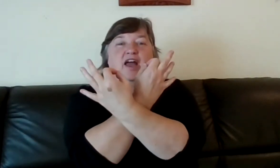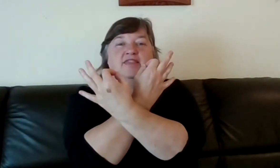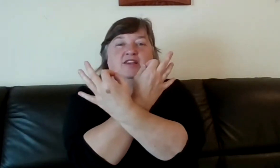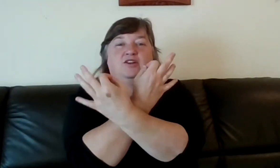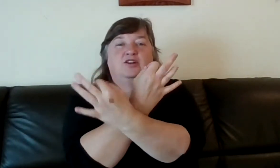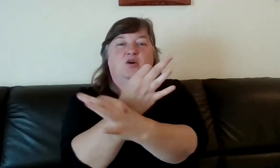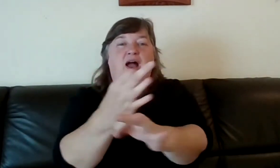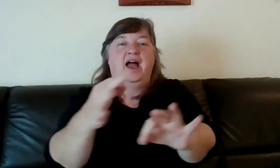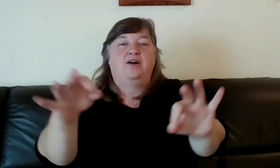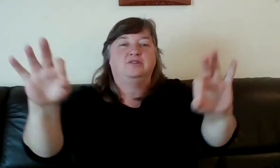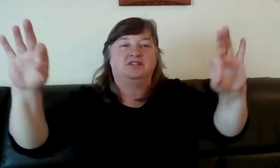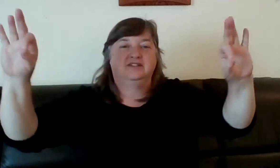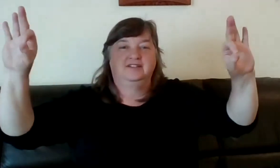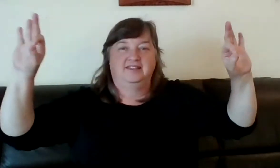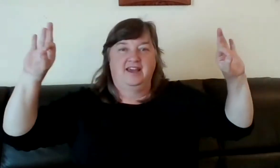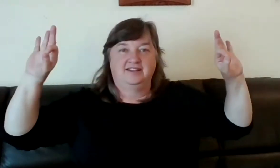And then you're going to go out like that.